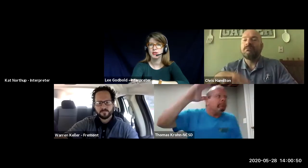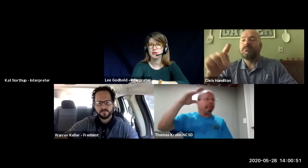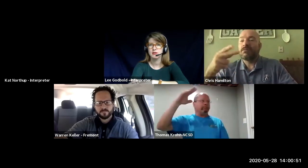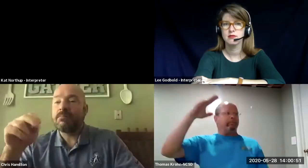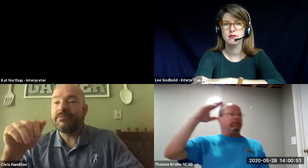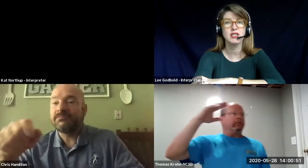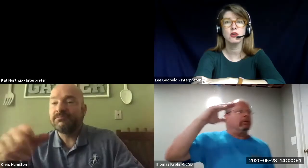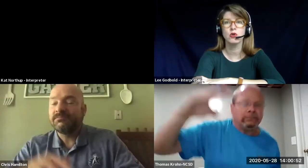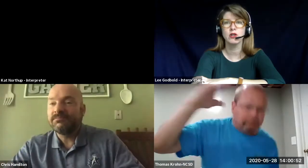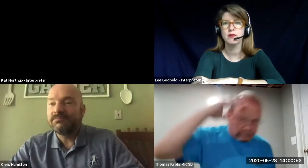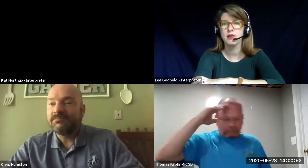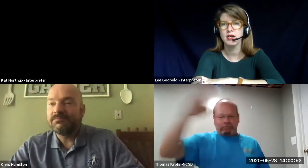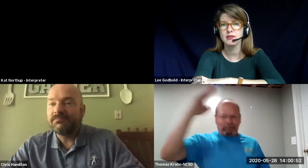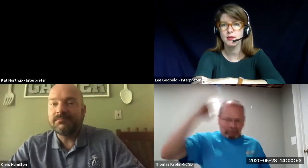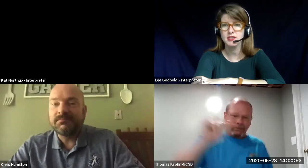Thomas? Thank you, Warren. Thomas?